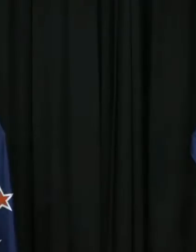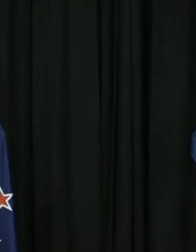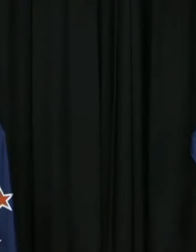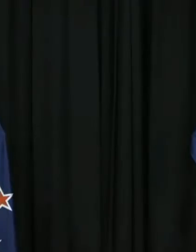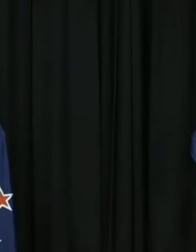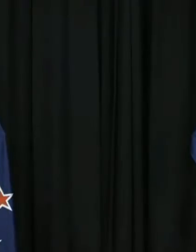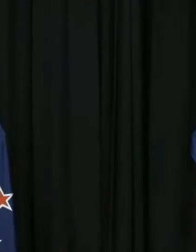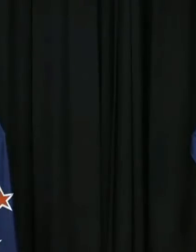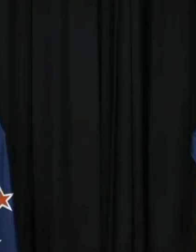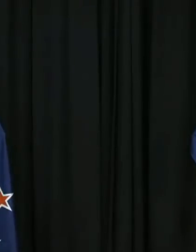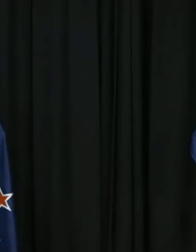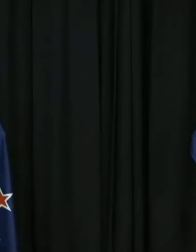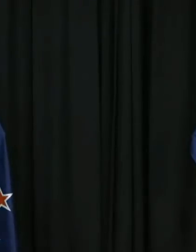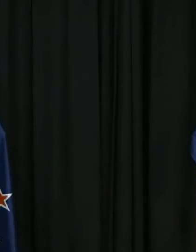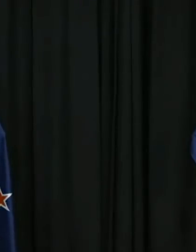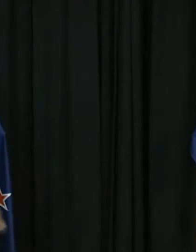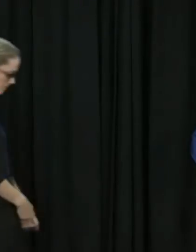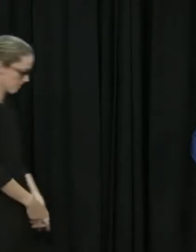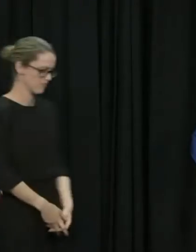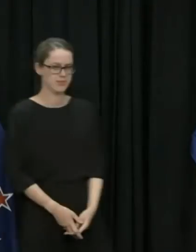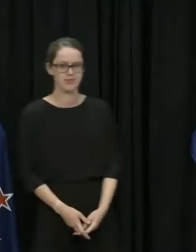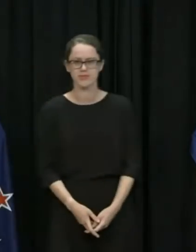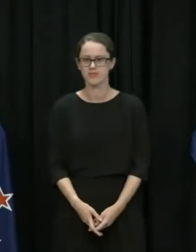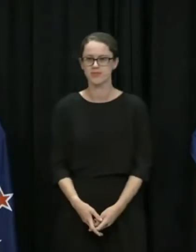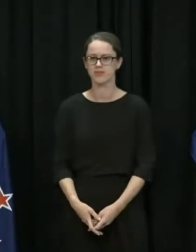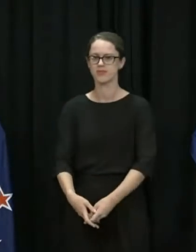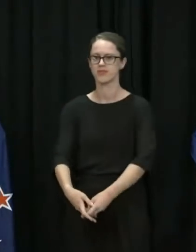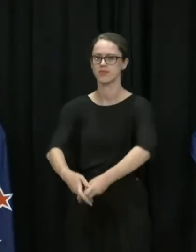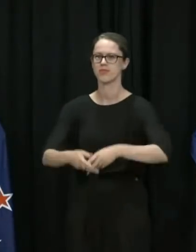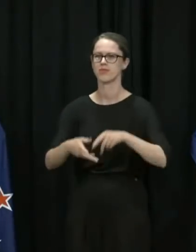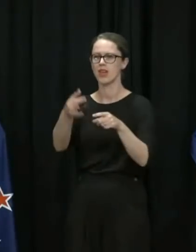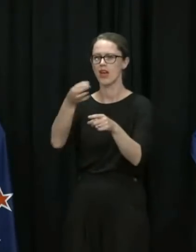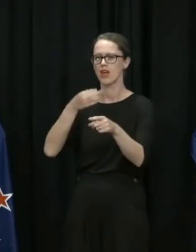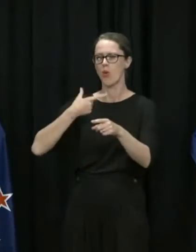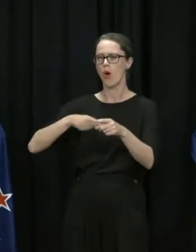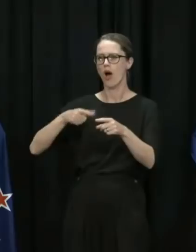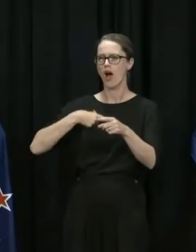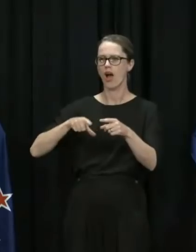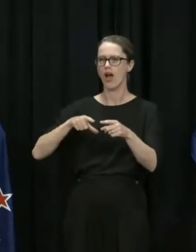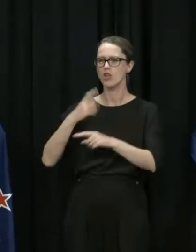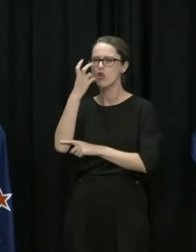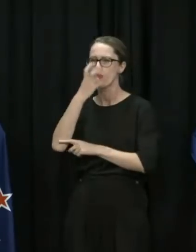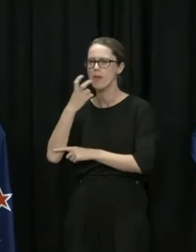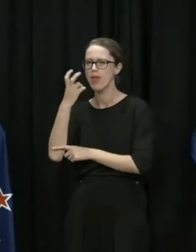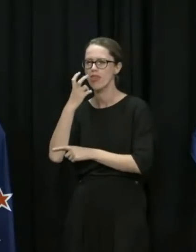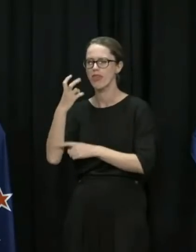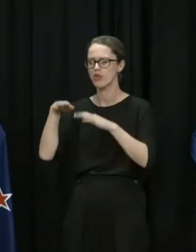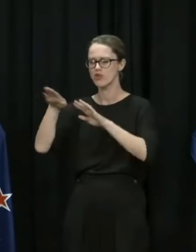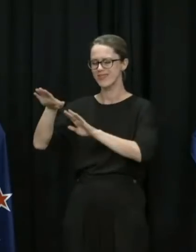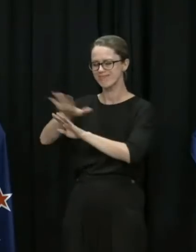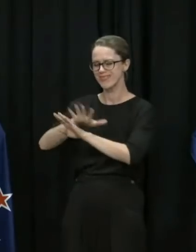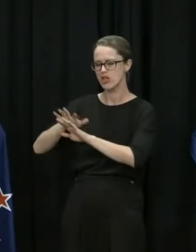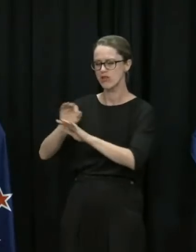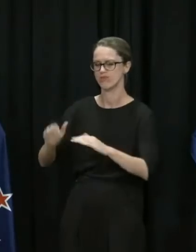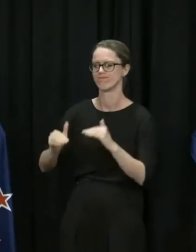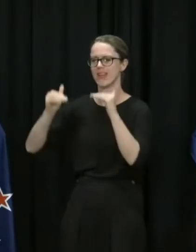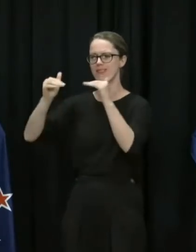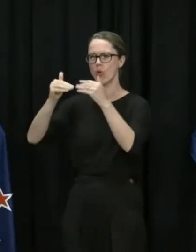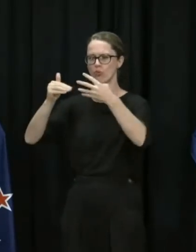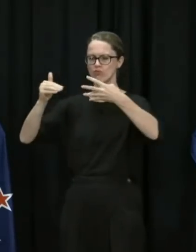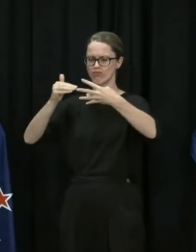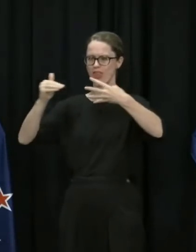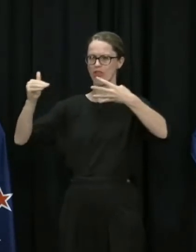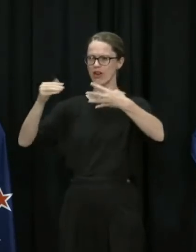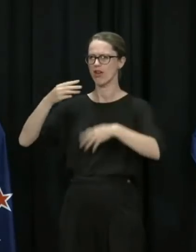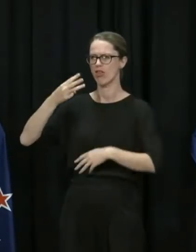not to move to level 3 For the rest of the country. Plymouth in particular, Yes. given all of those locations of interest there? You'll remember